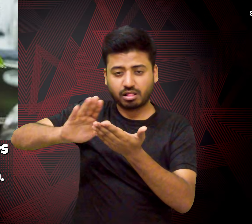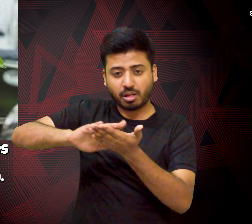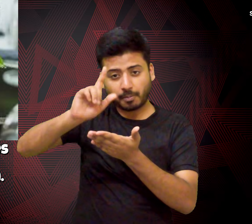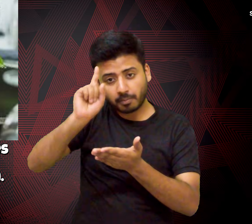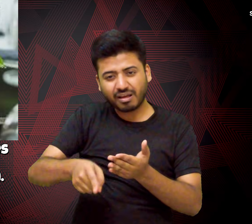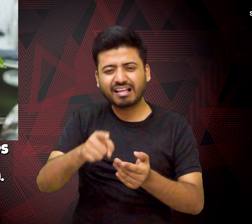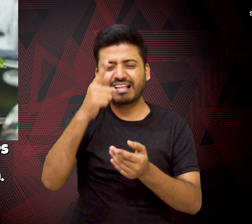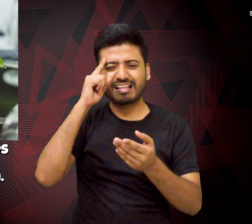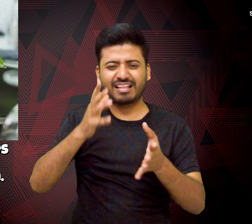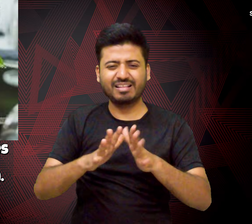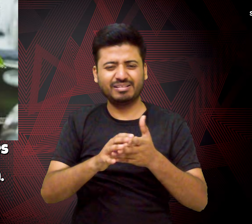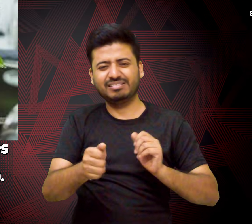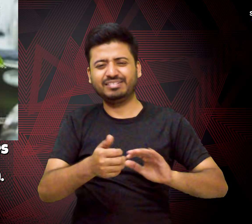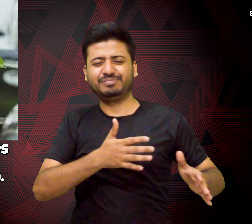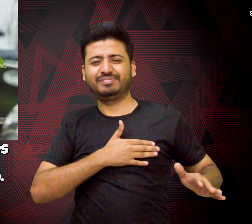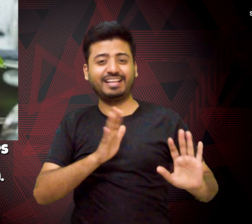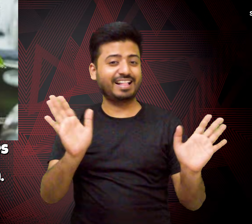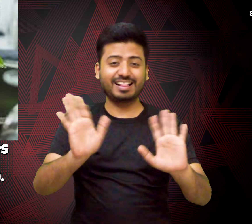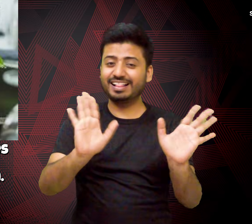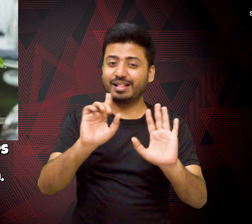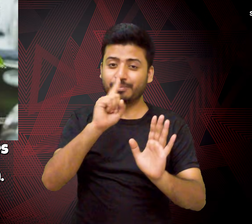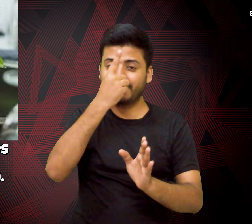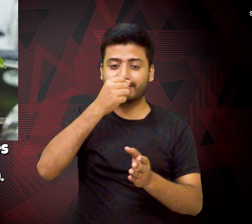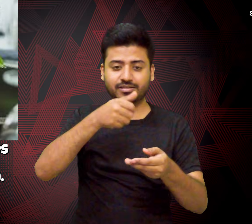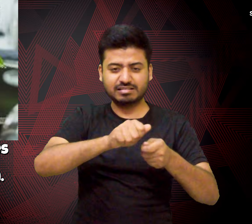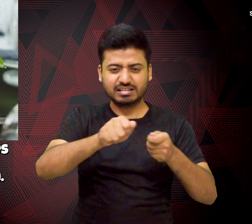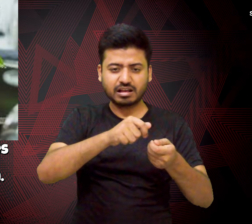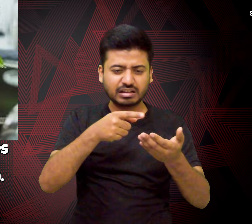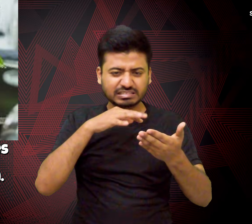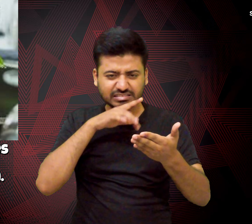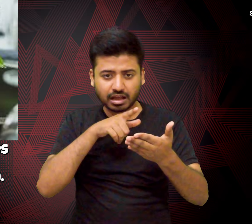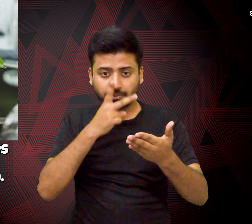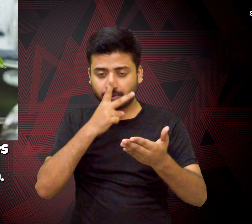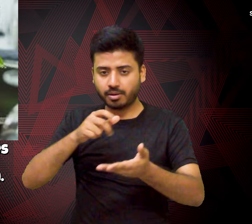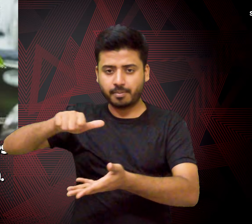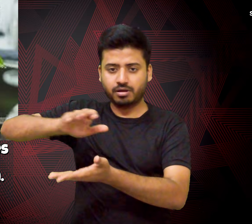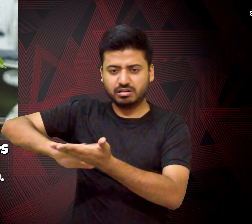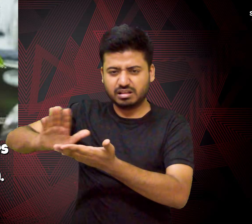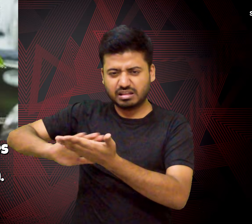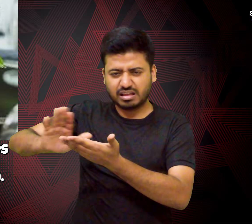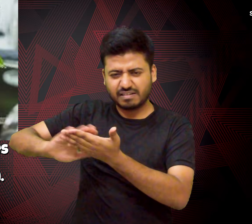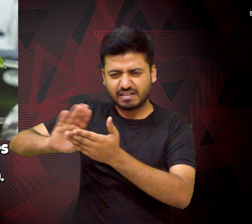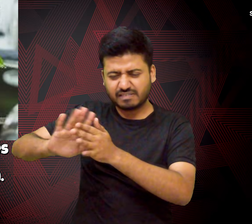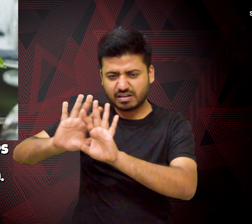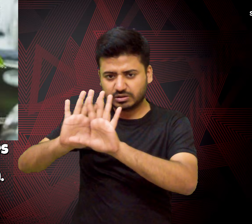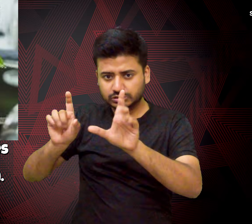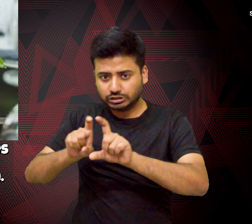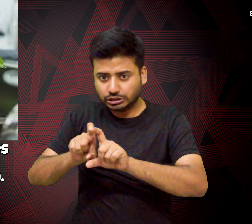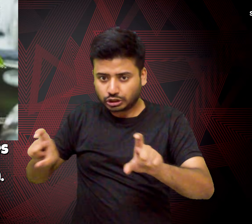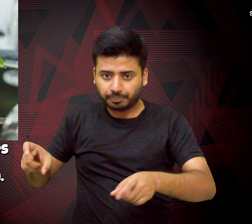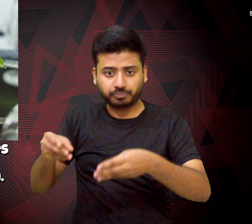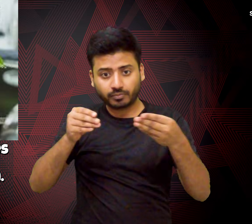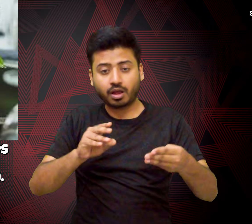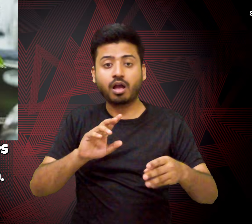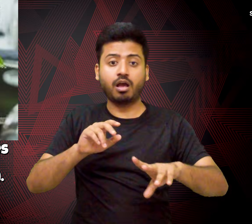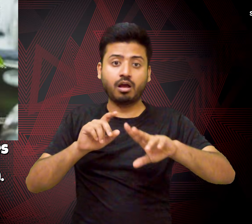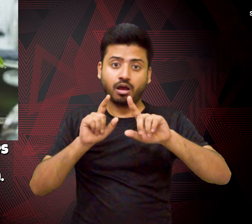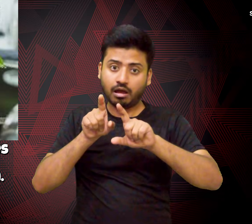Warm or cold compress. Apply a warm compress, cold pack, or a heating pad to the area to soothe tenderness. Applying